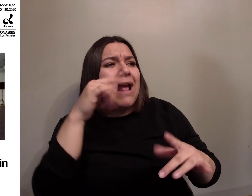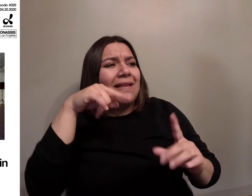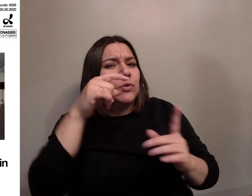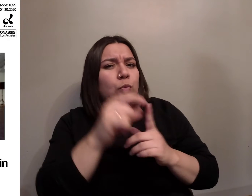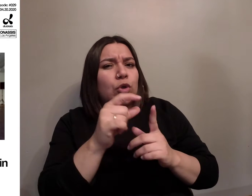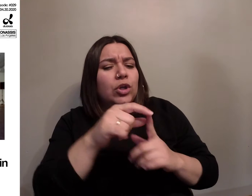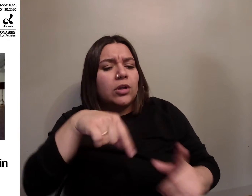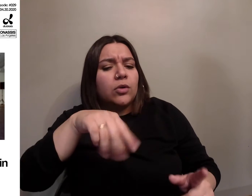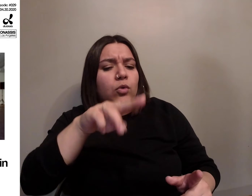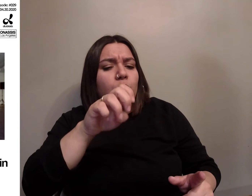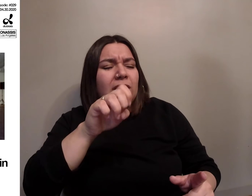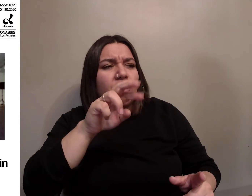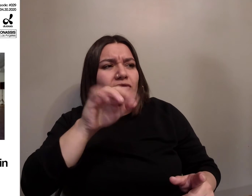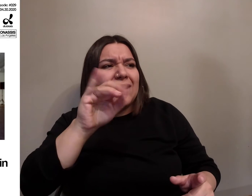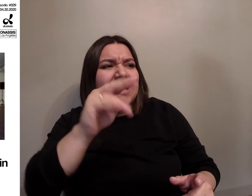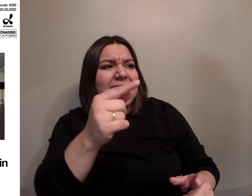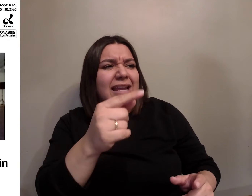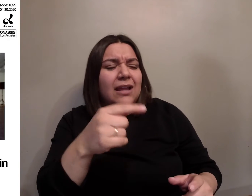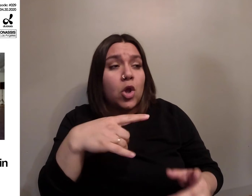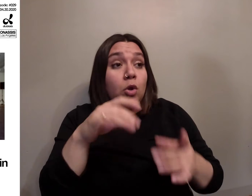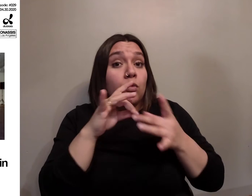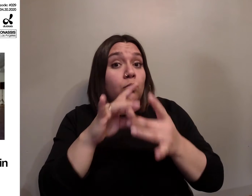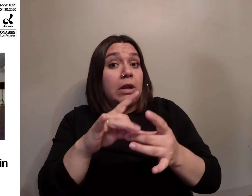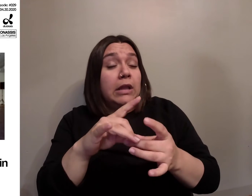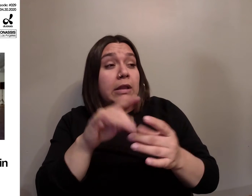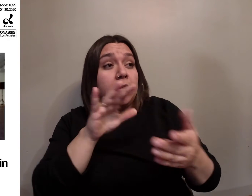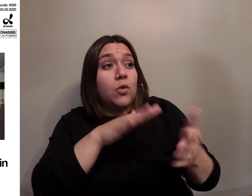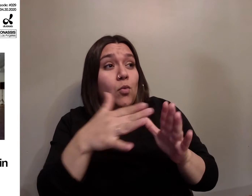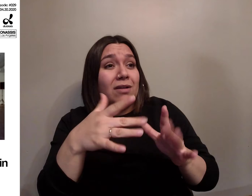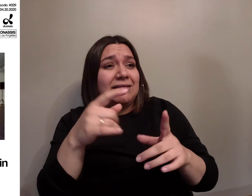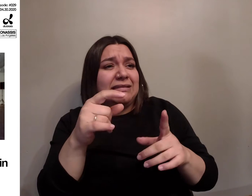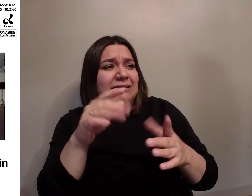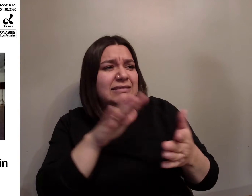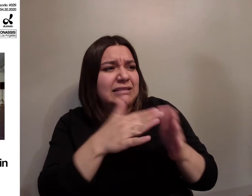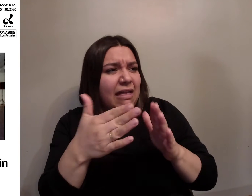that are not the norm, that are